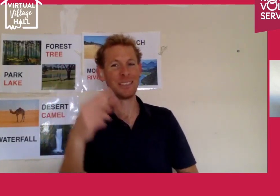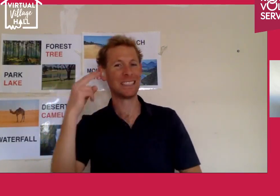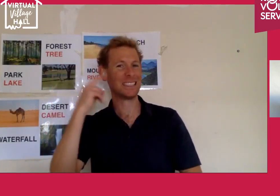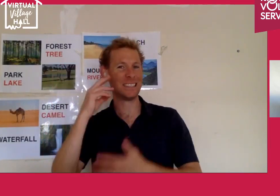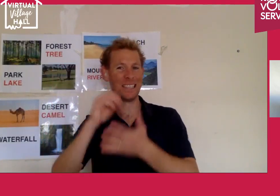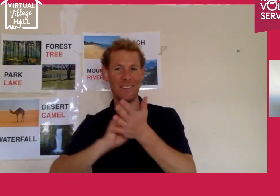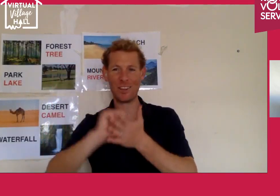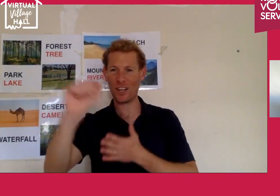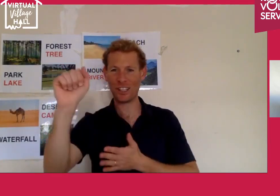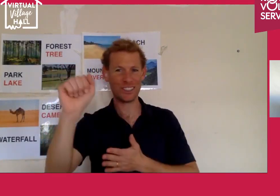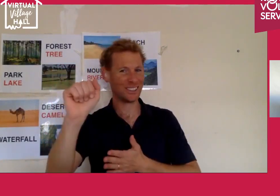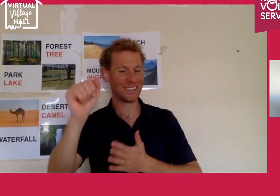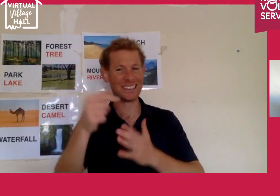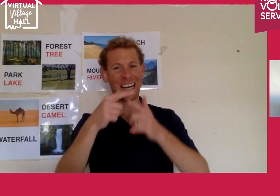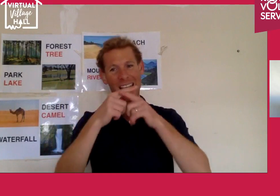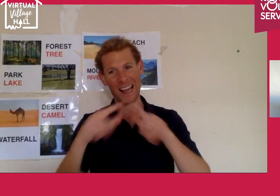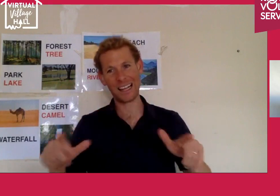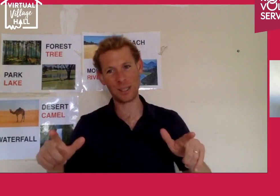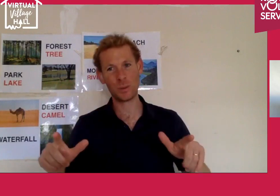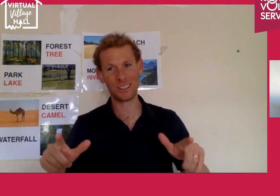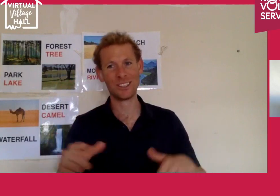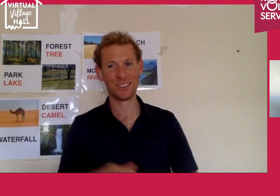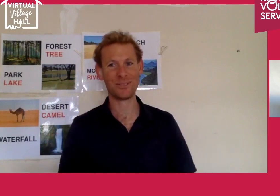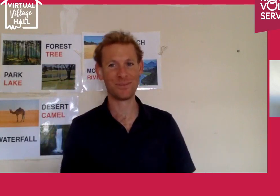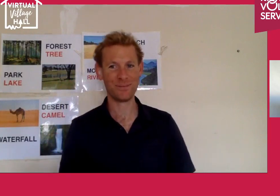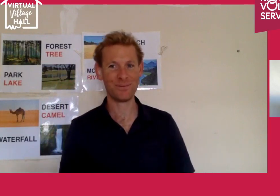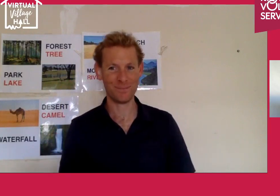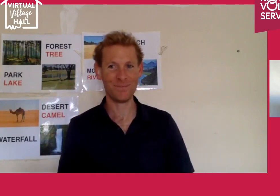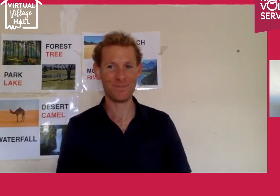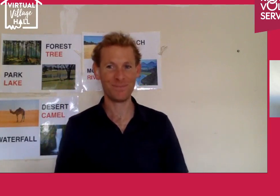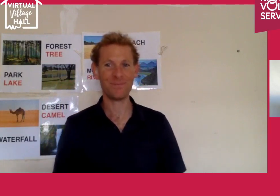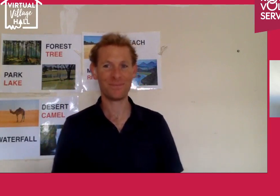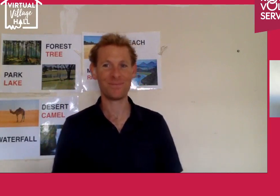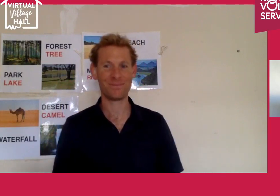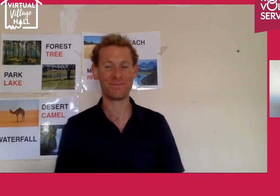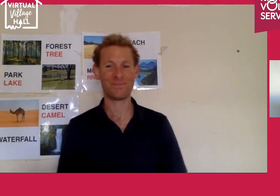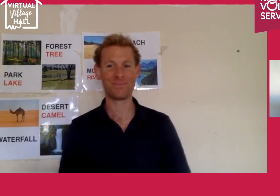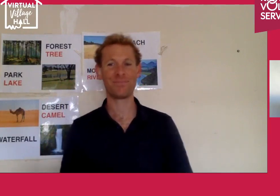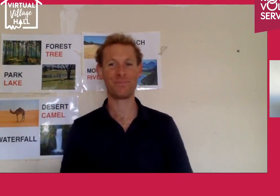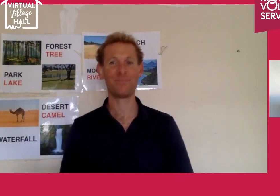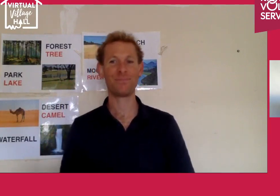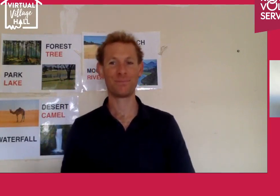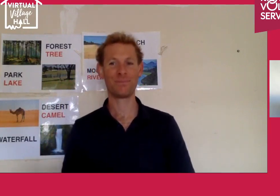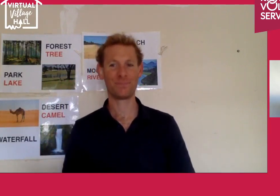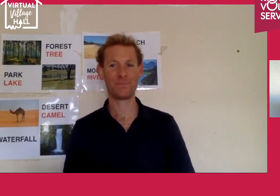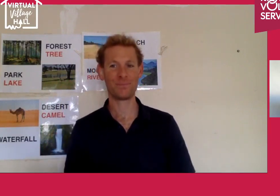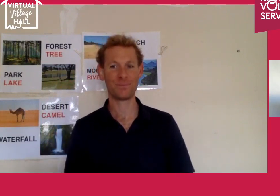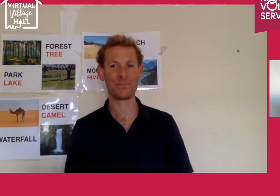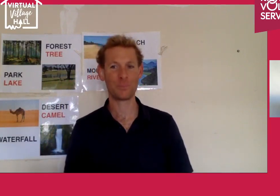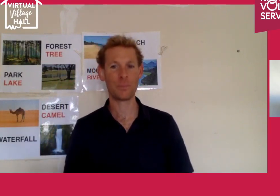point, it's rude. Deaf people don't have that. It's part of our language. So I'm giving you permission to point.